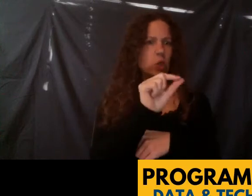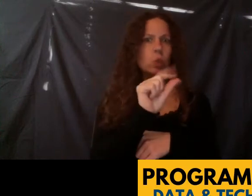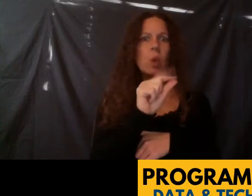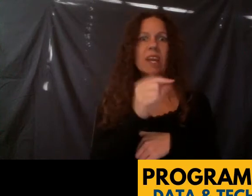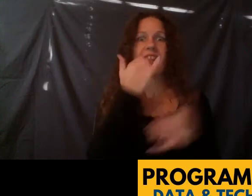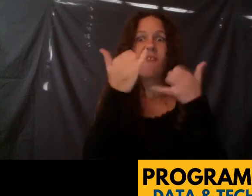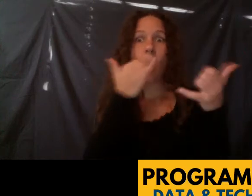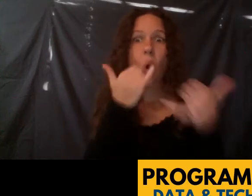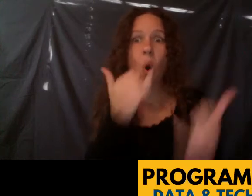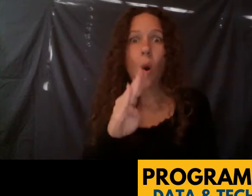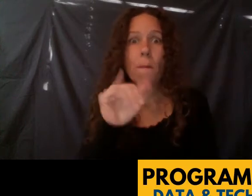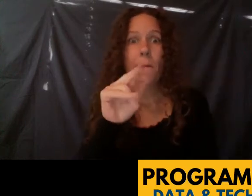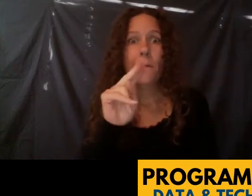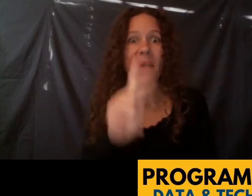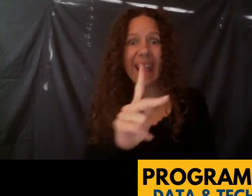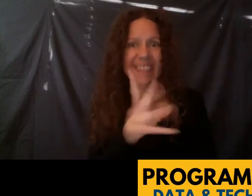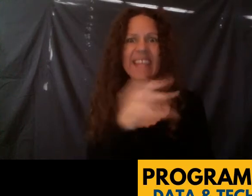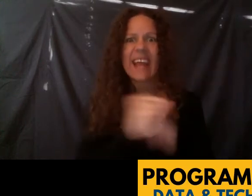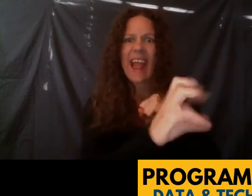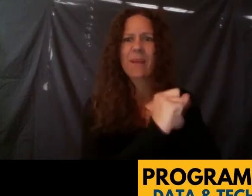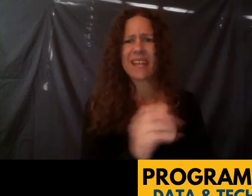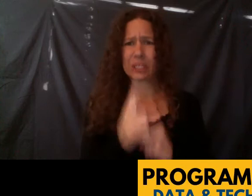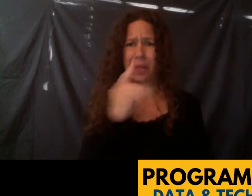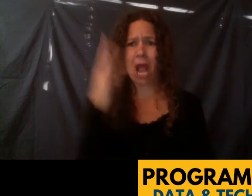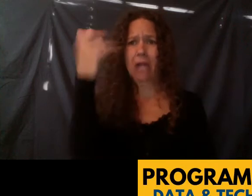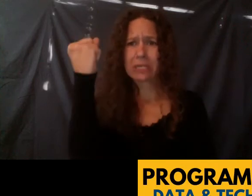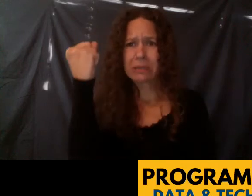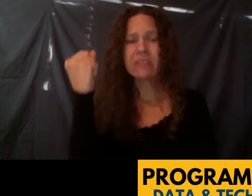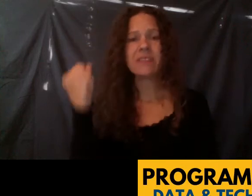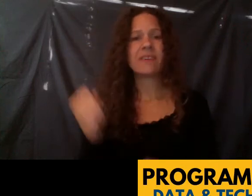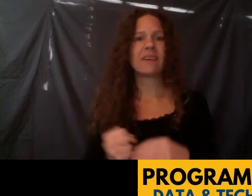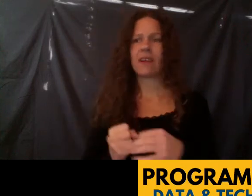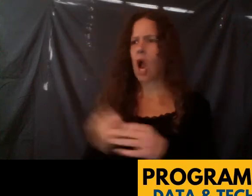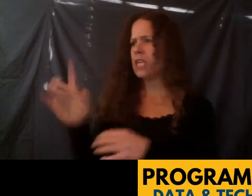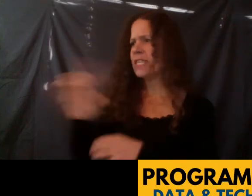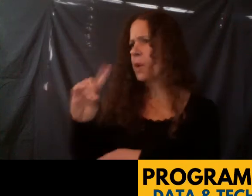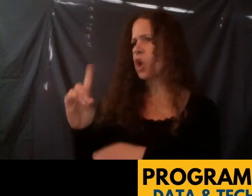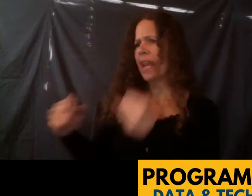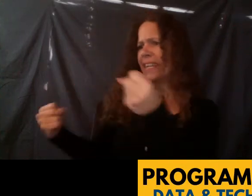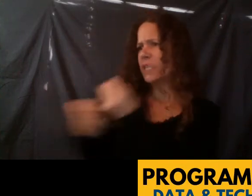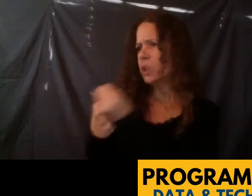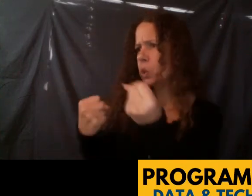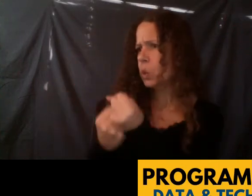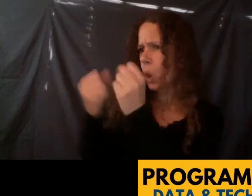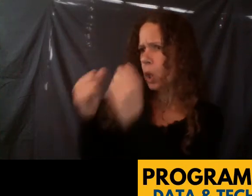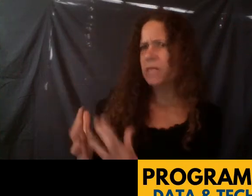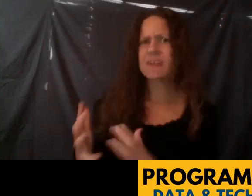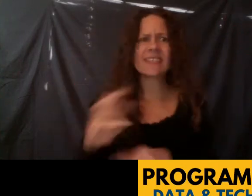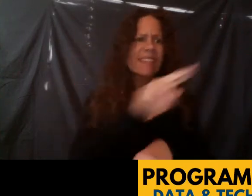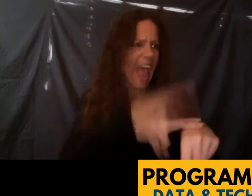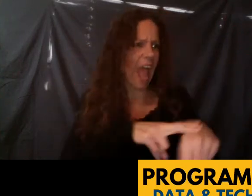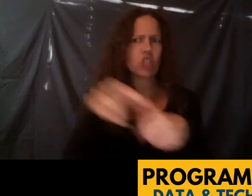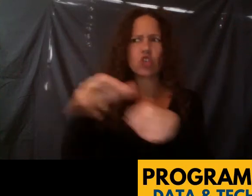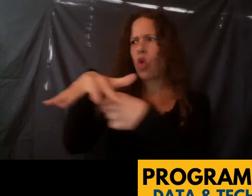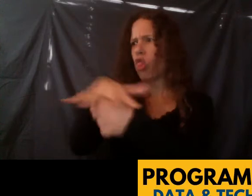state campaigns. We broke new ground by attaching our democratic endorsements from the local to national level to every voter in the PDI